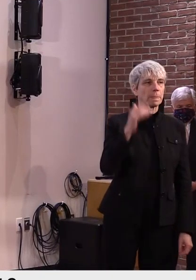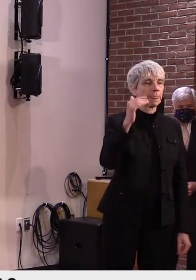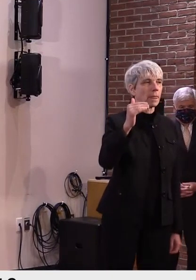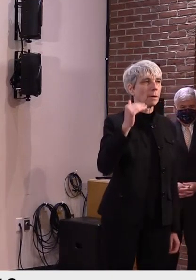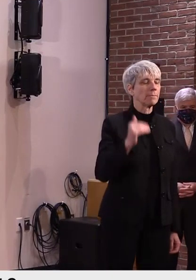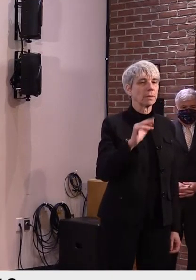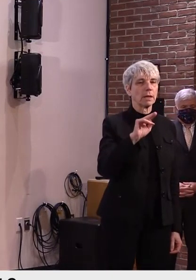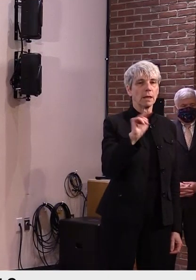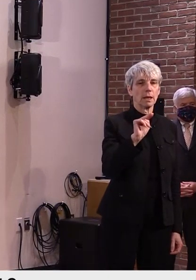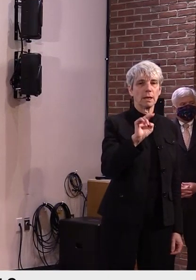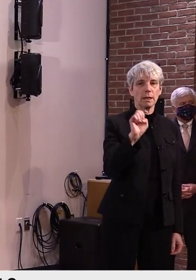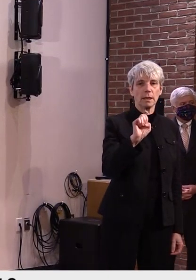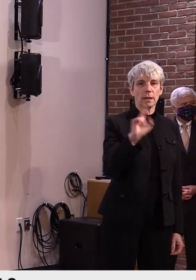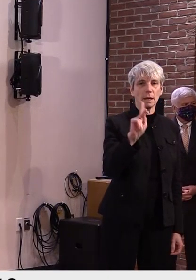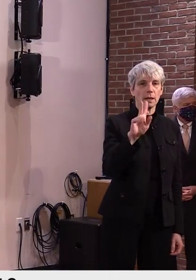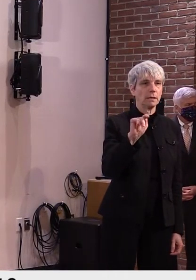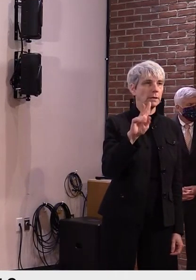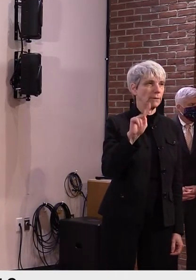Steve, NEK-TV?